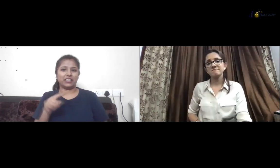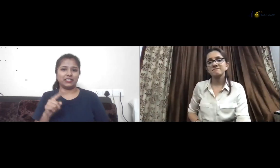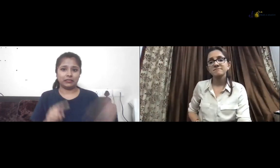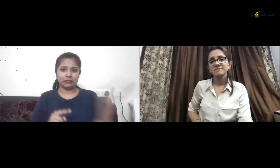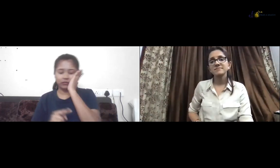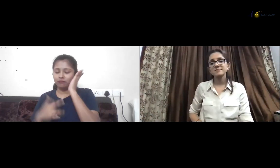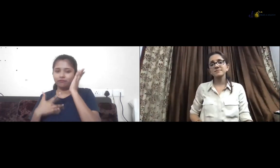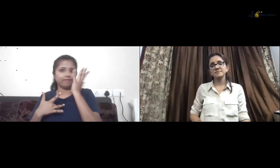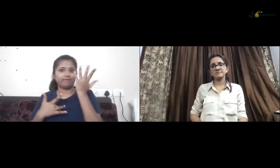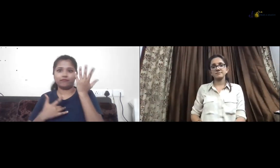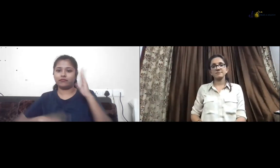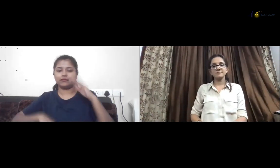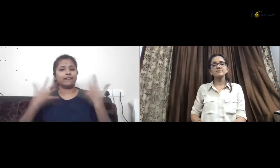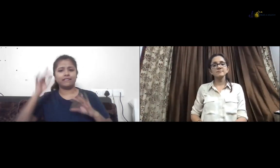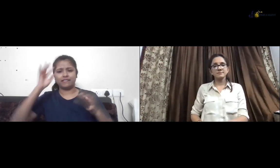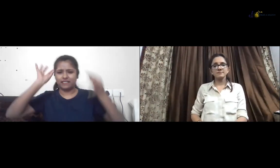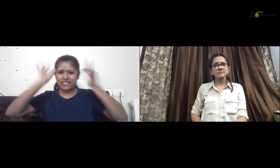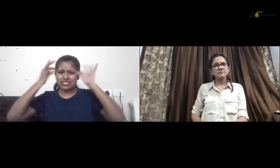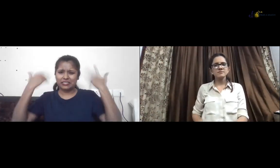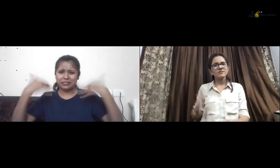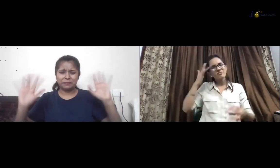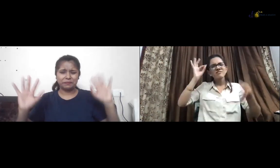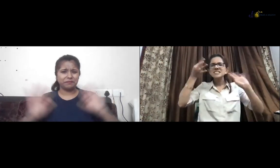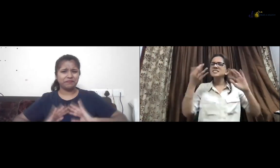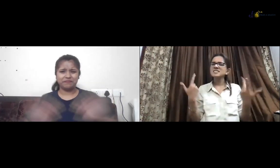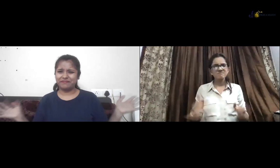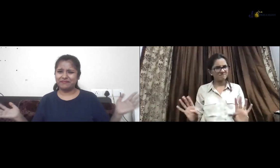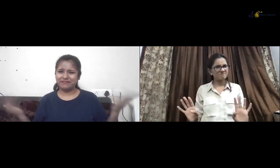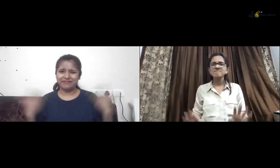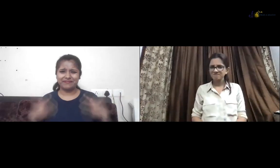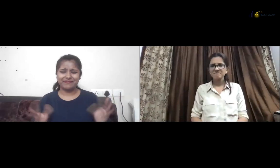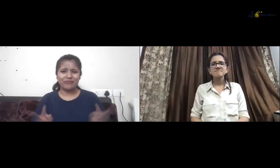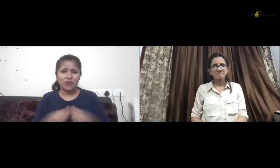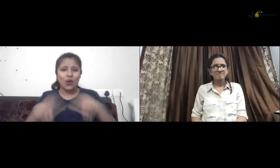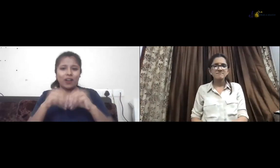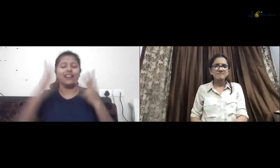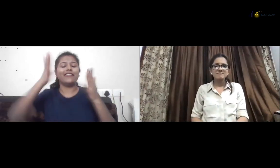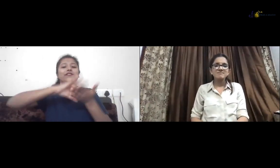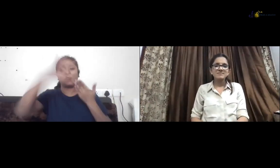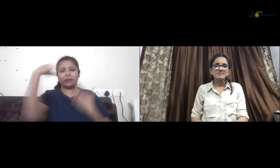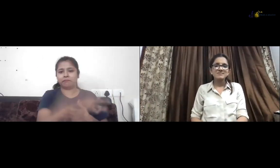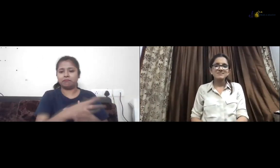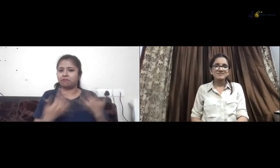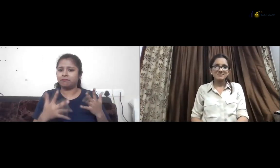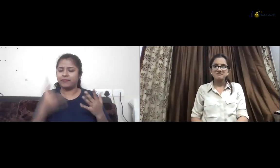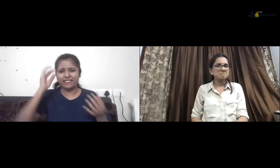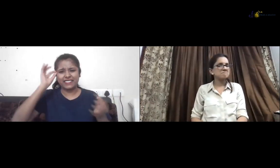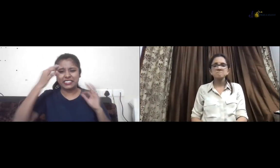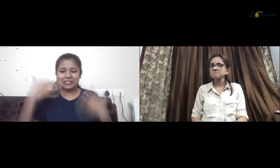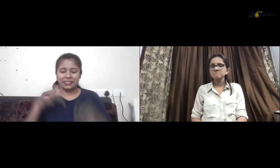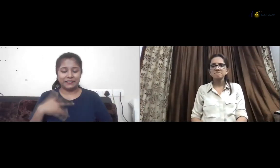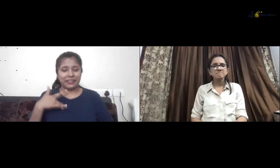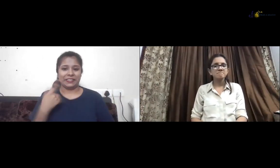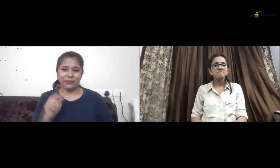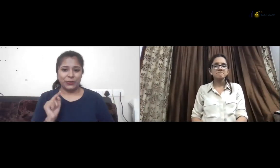done to them. Yeah, Thappar, that's not possible. Yeah, that's a fix in her mind. That's fine. That's true. We want to.